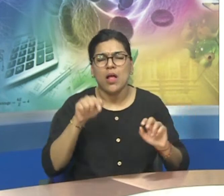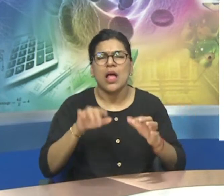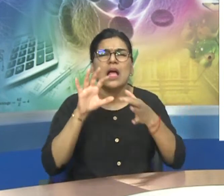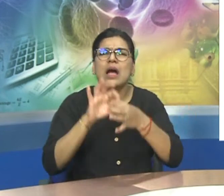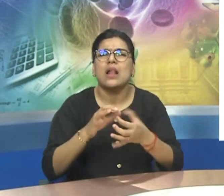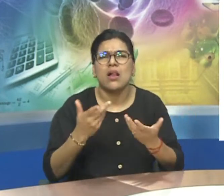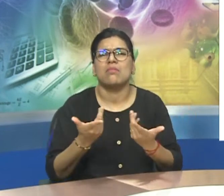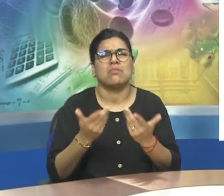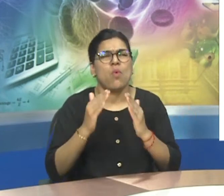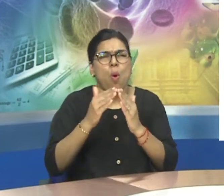small